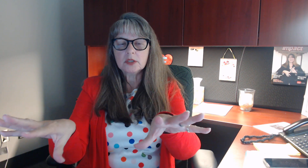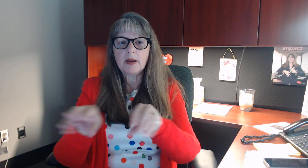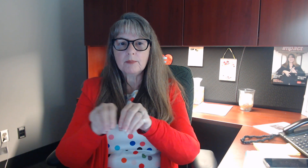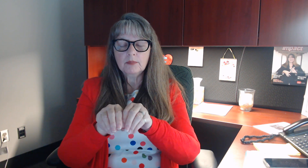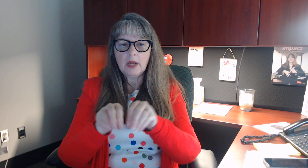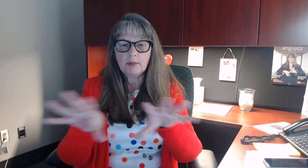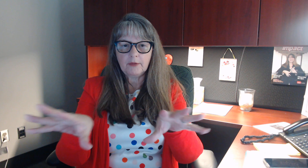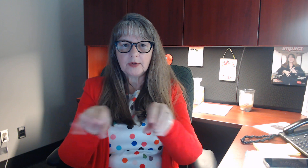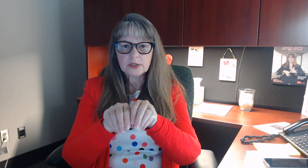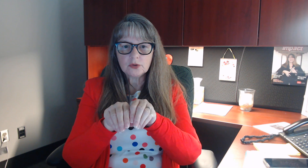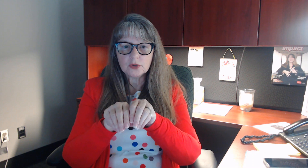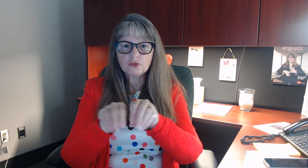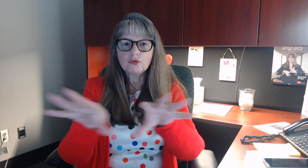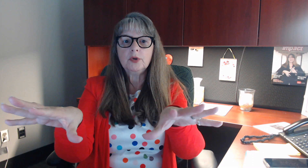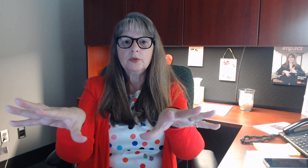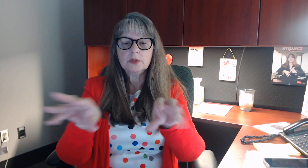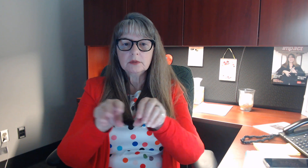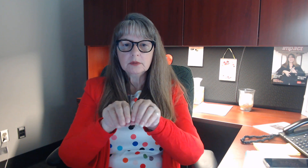my preference, to distribute.